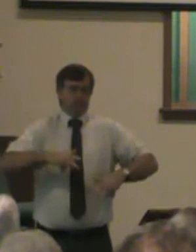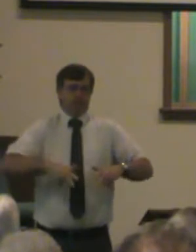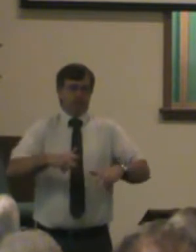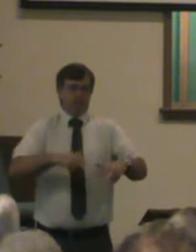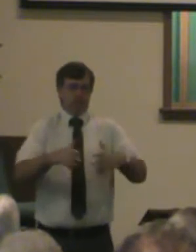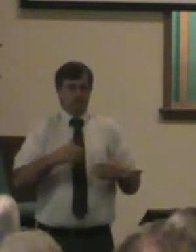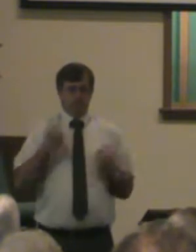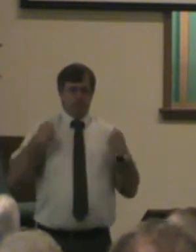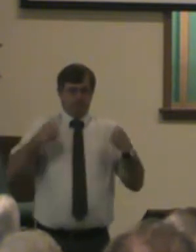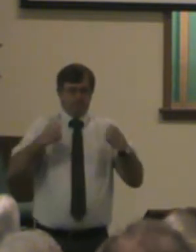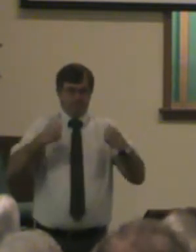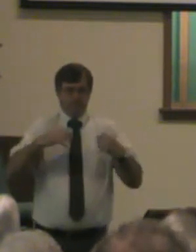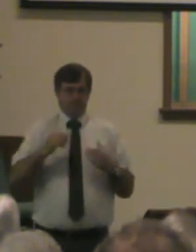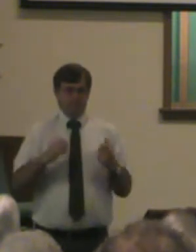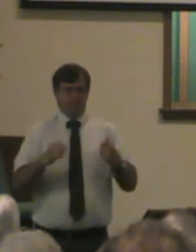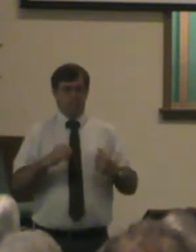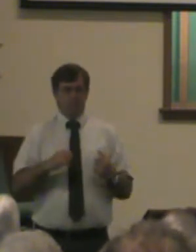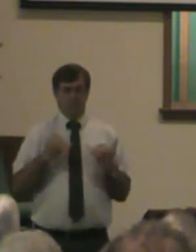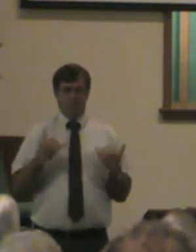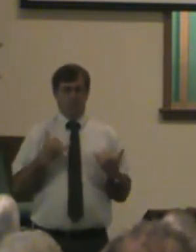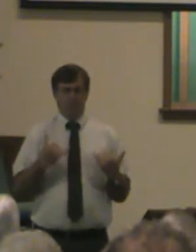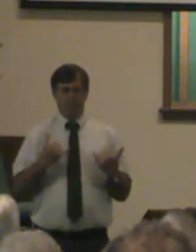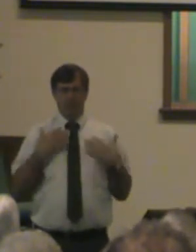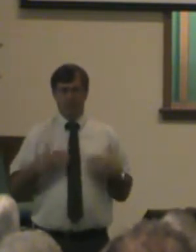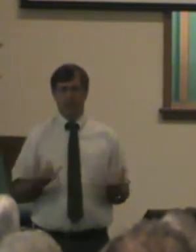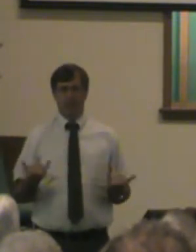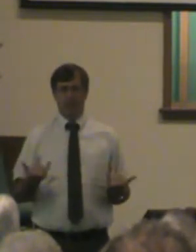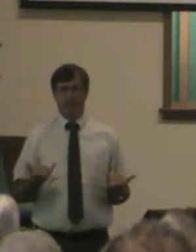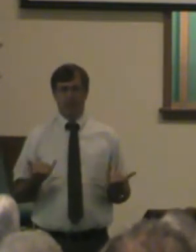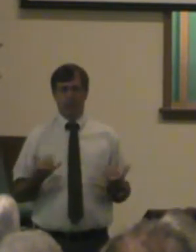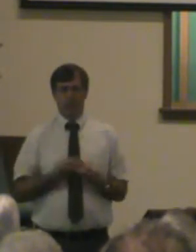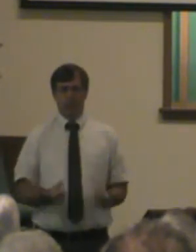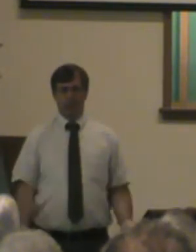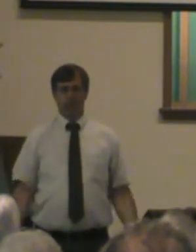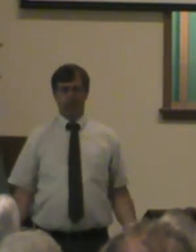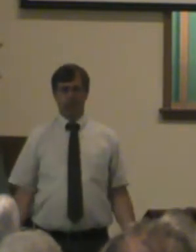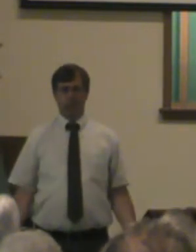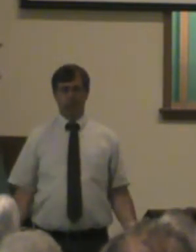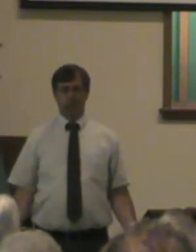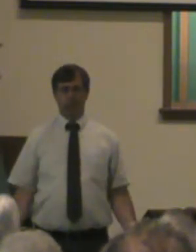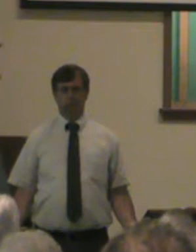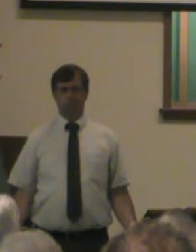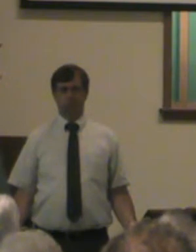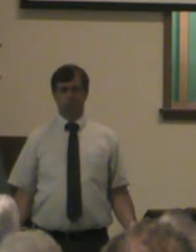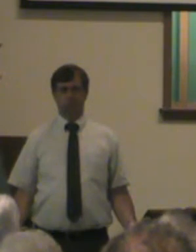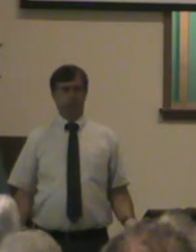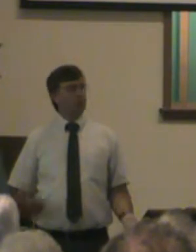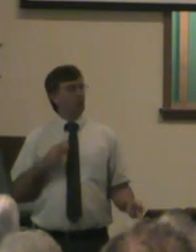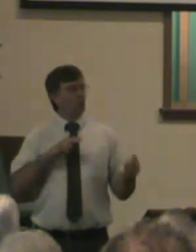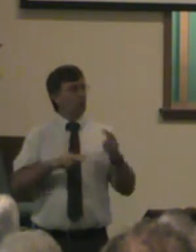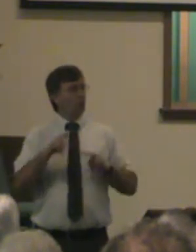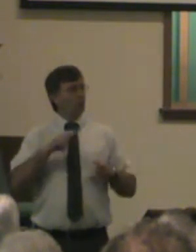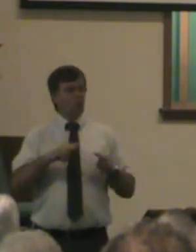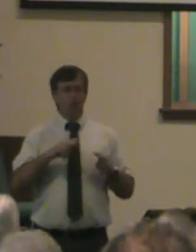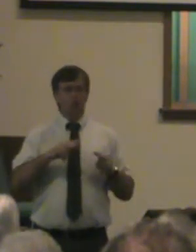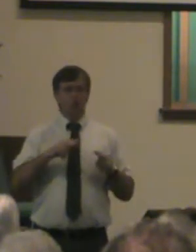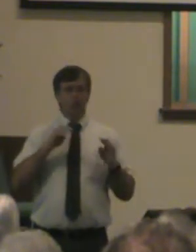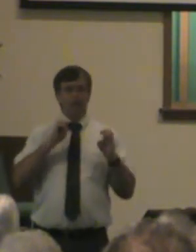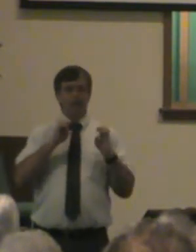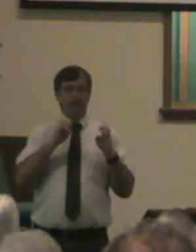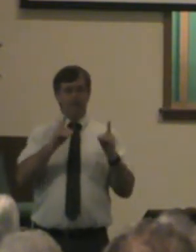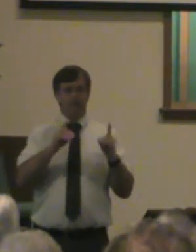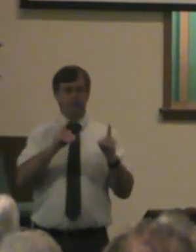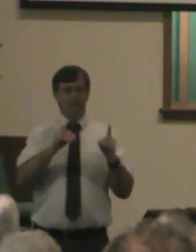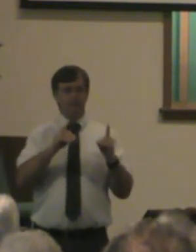Tighten up, straighten. But look at this girl. Look at you. spiritual education,